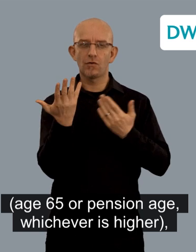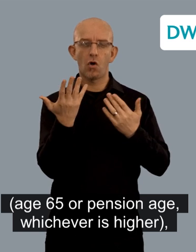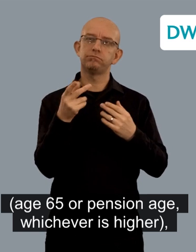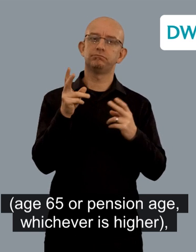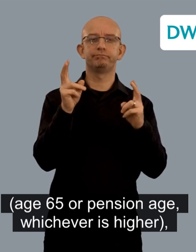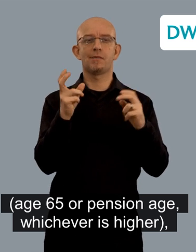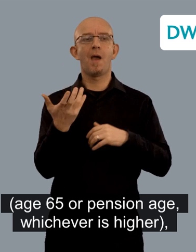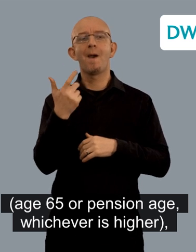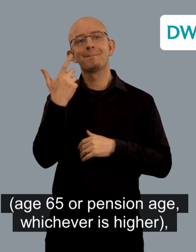whichever is higher,